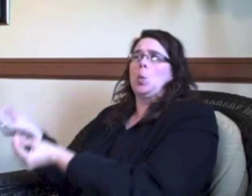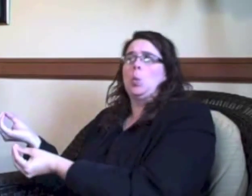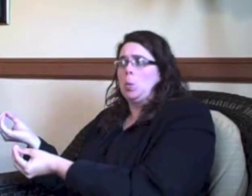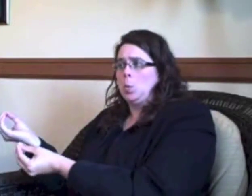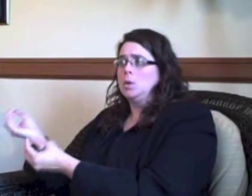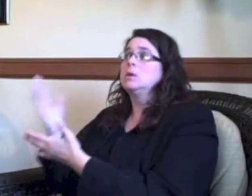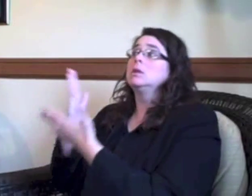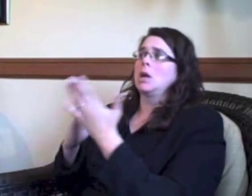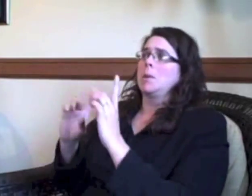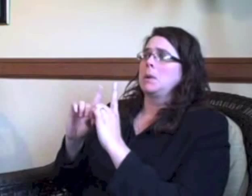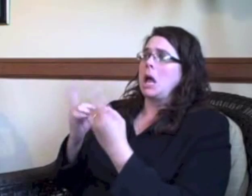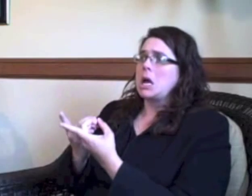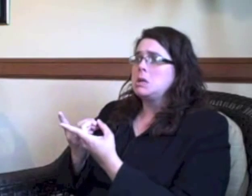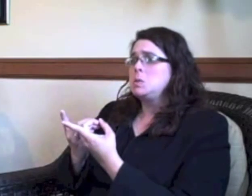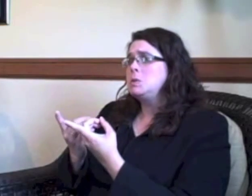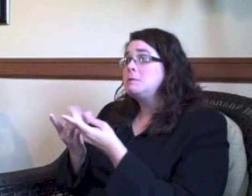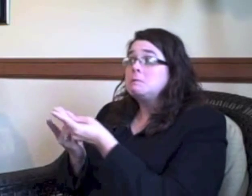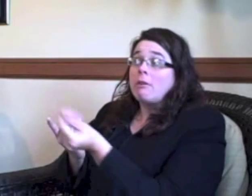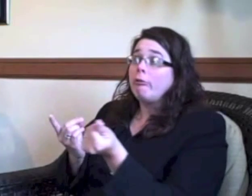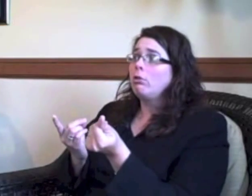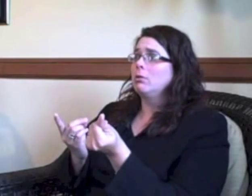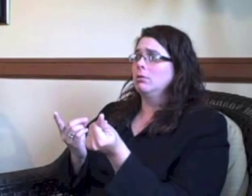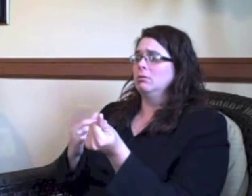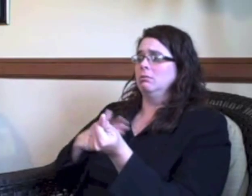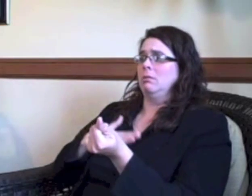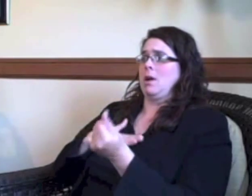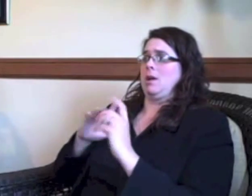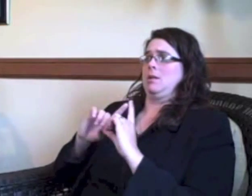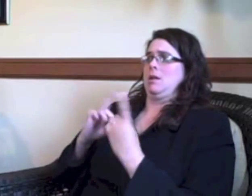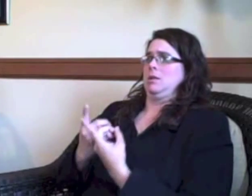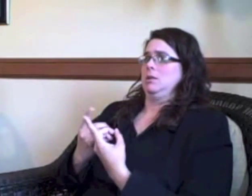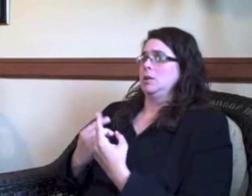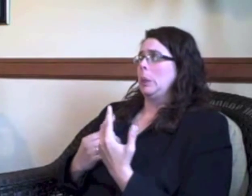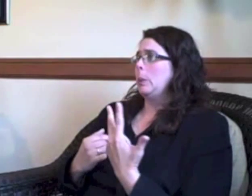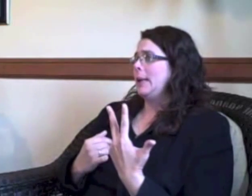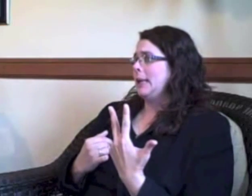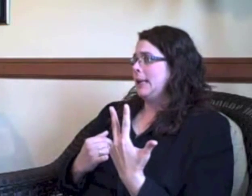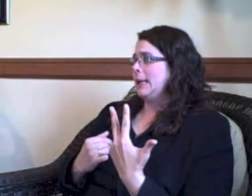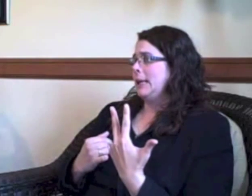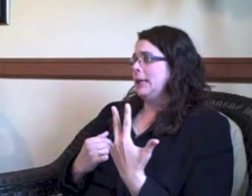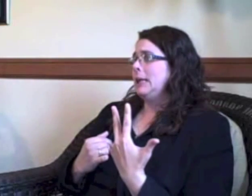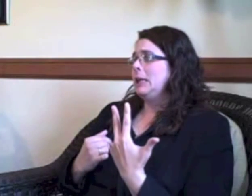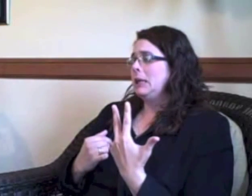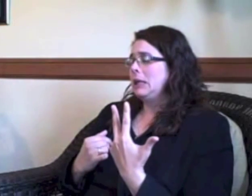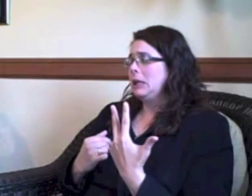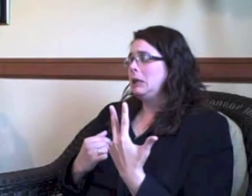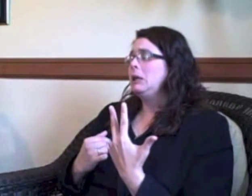Some dioceses have no consecrated virgins. Some dioceses have several. Mine has 3.